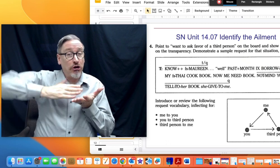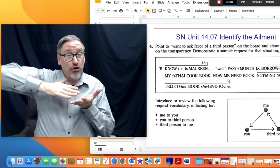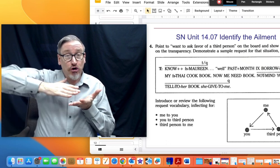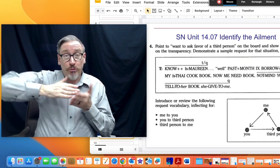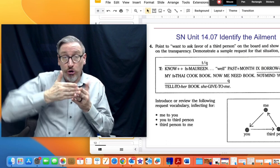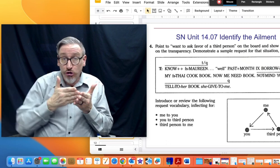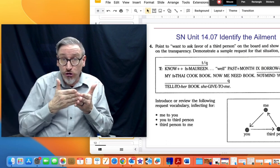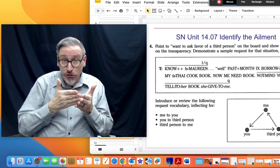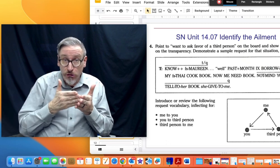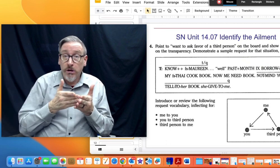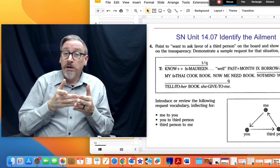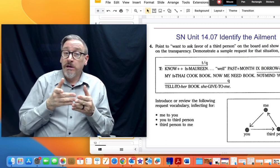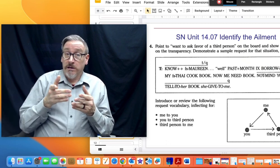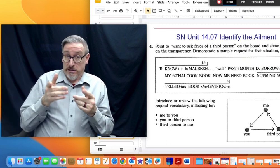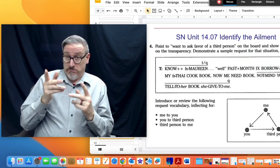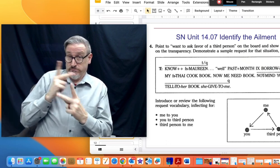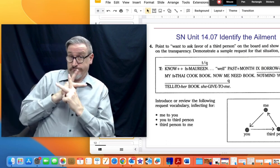Thai cookbook.